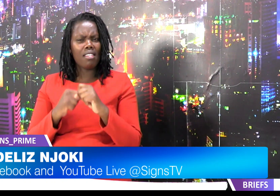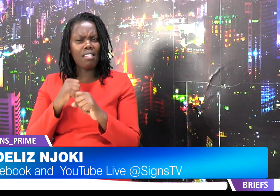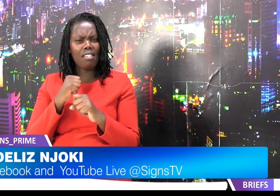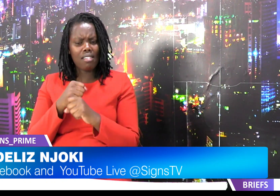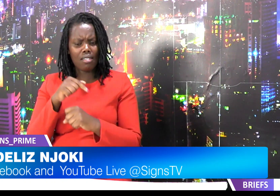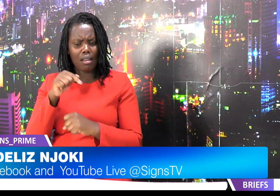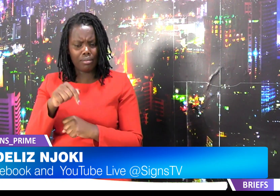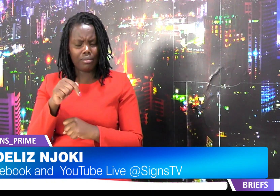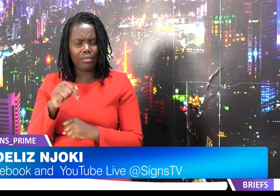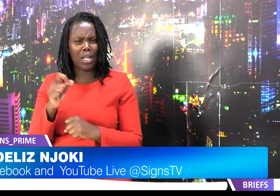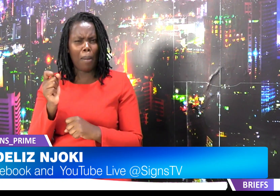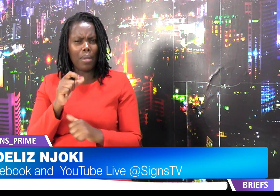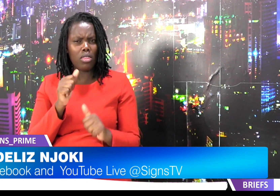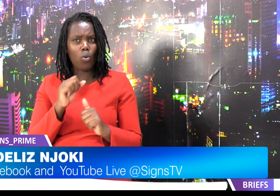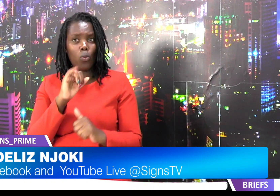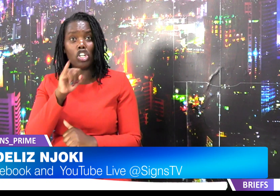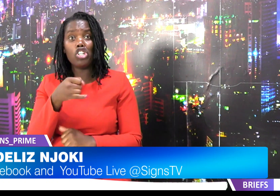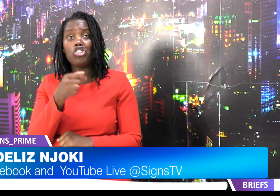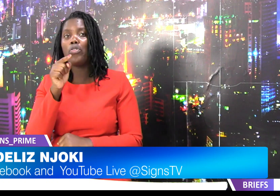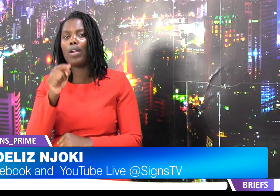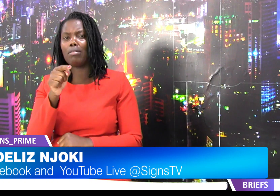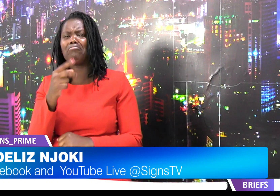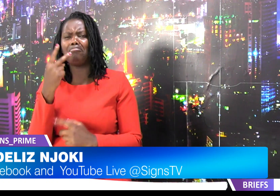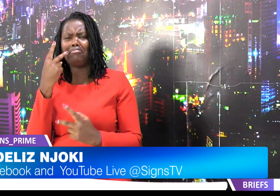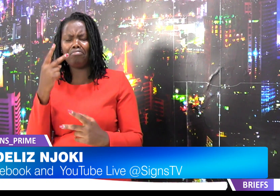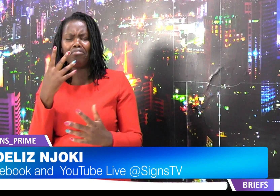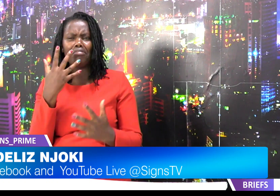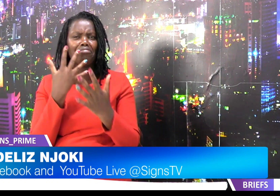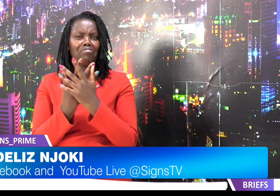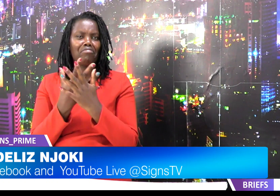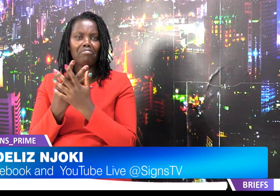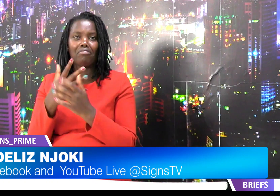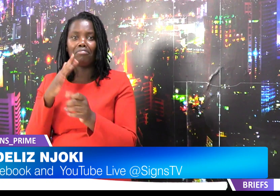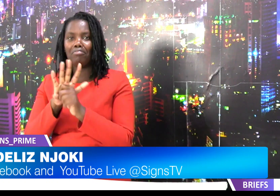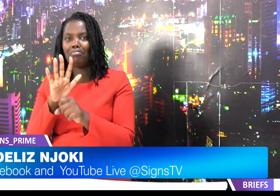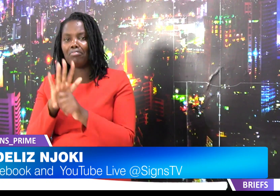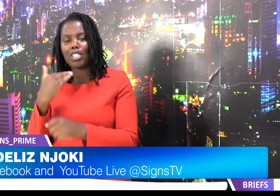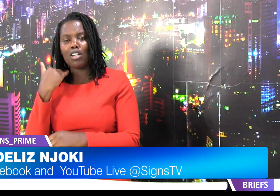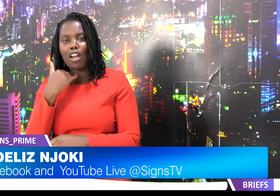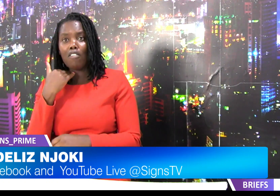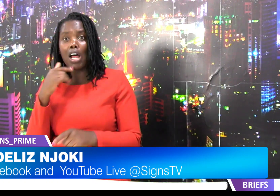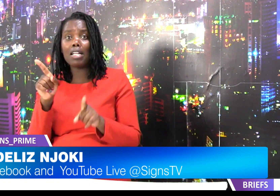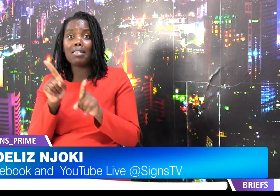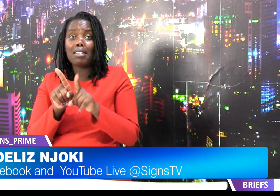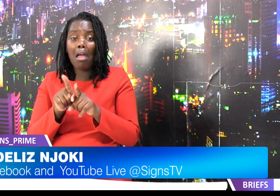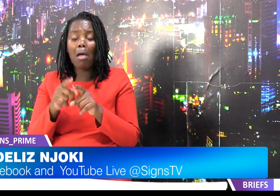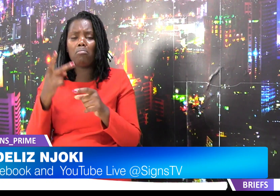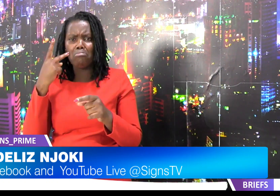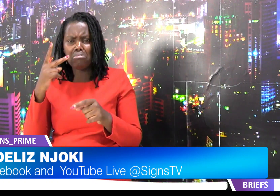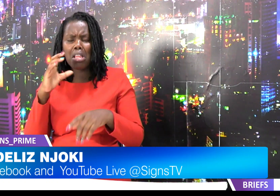Mr. Odero says the operations will begin in January 2023